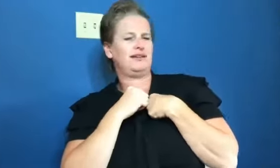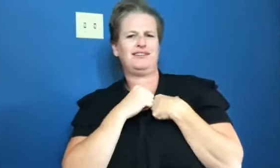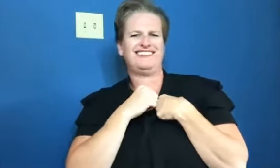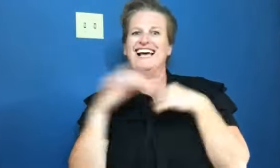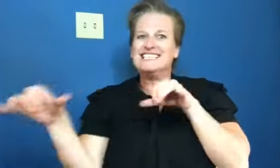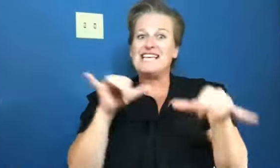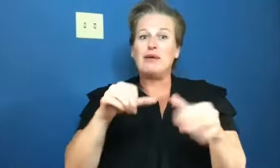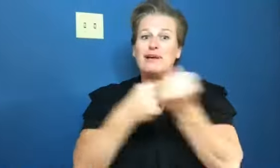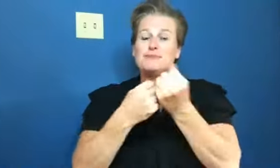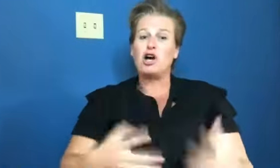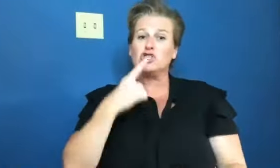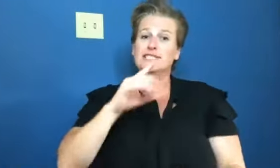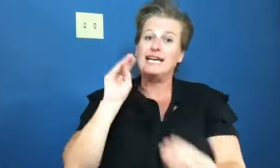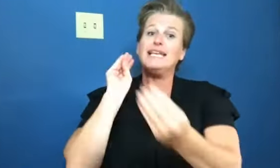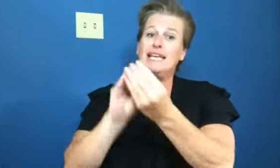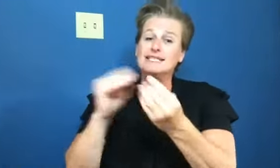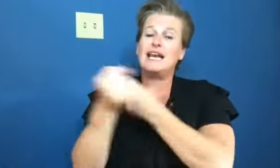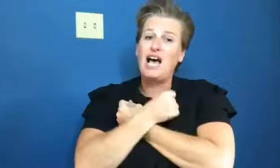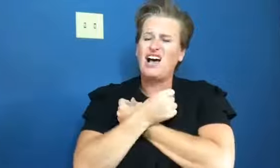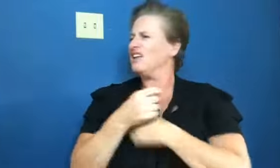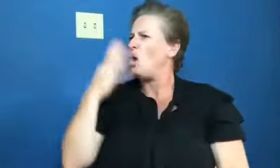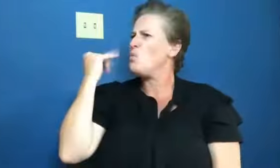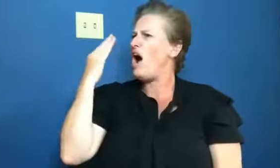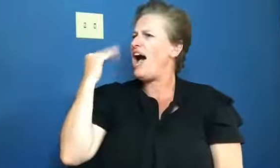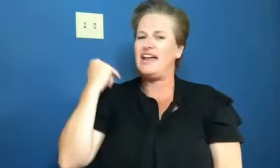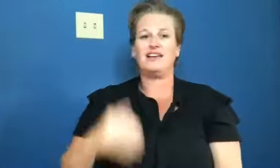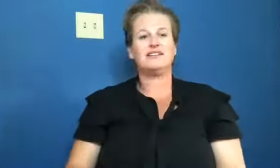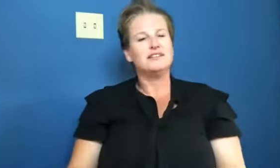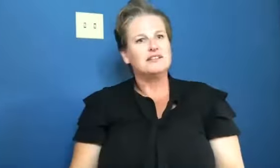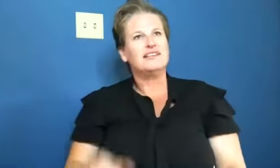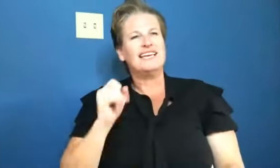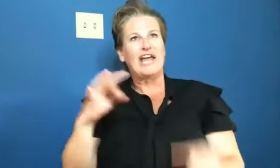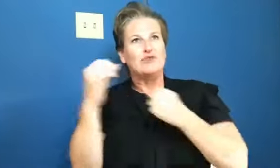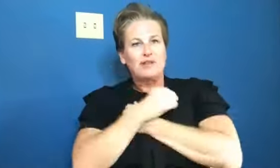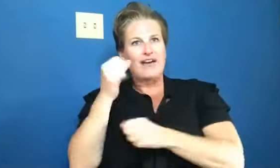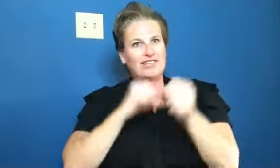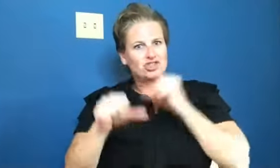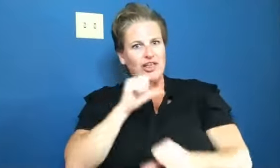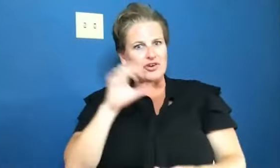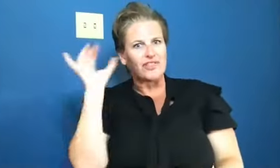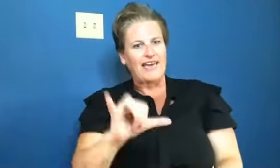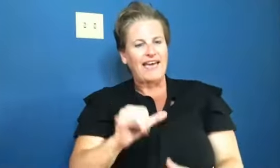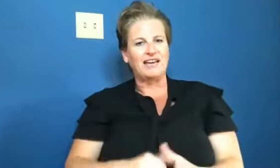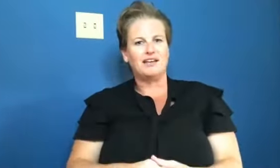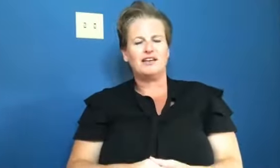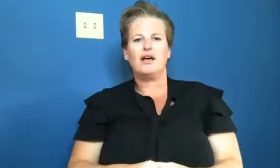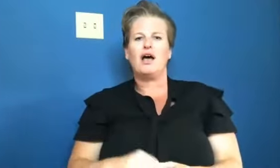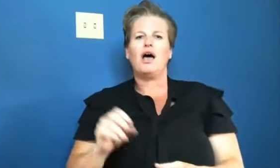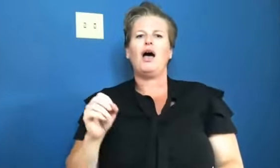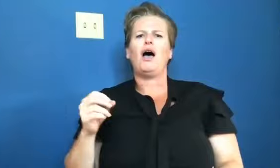kiss? And she says, Catherine, that's what people do when they love one another. And I said, oh, keep in mind my family of origin, that wasn't happening. So it